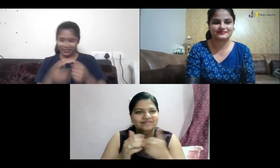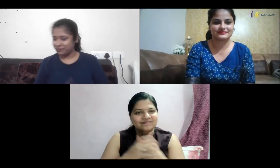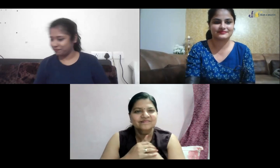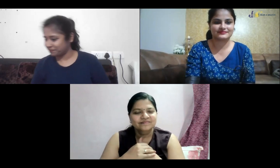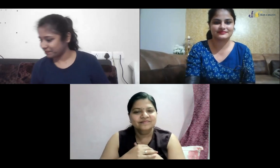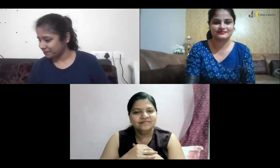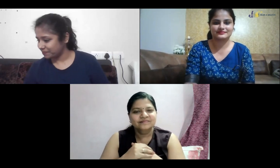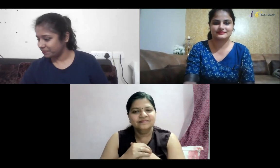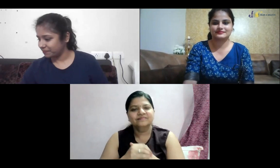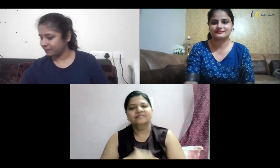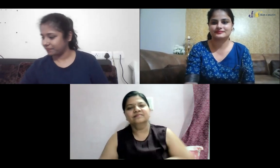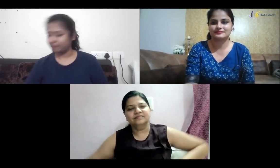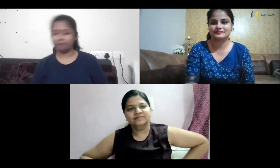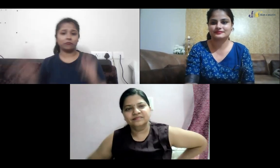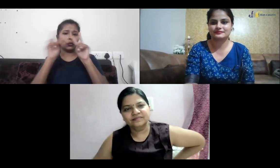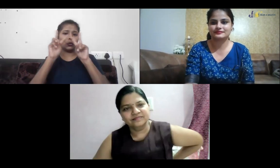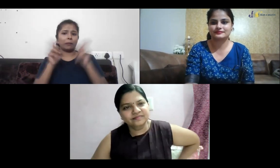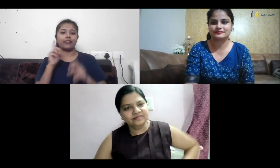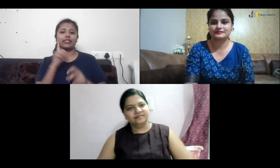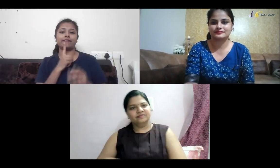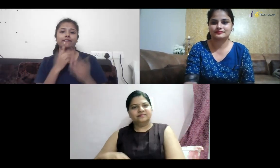Yes. What's your question?